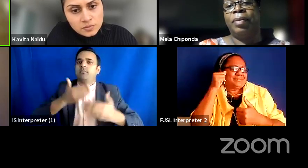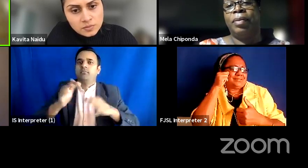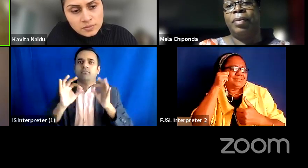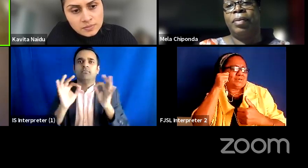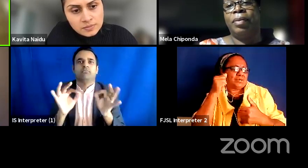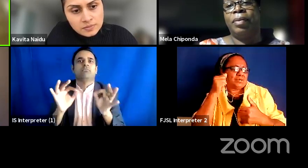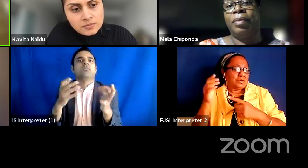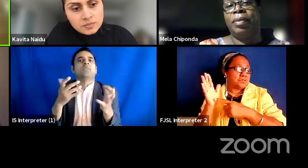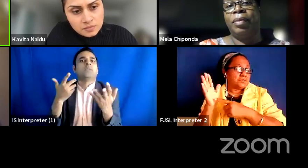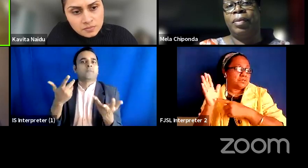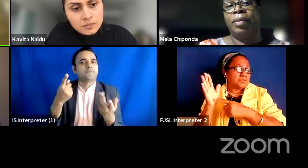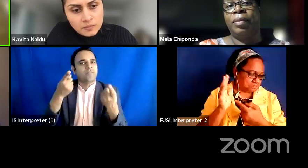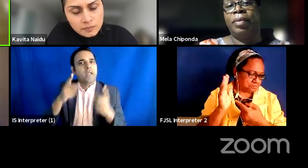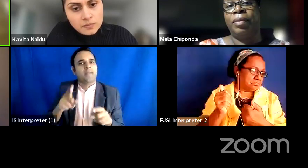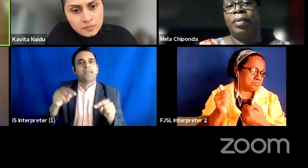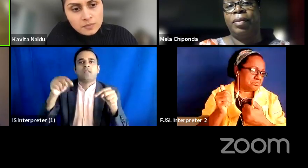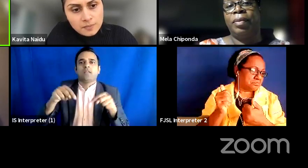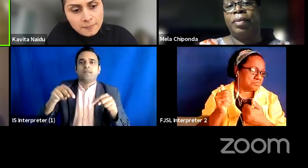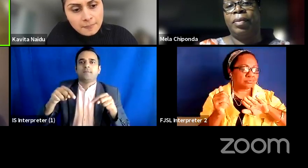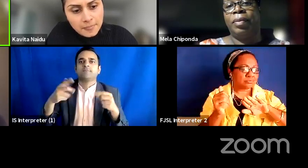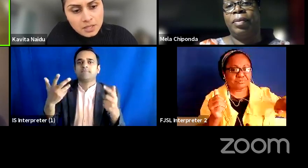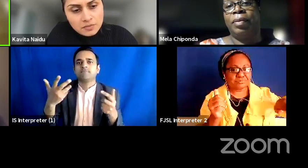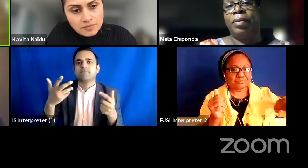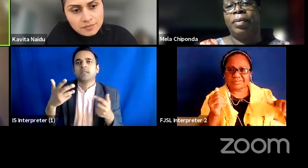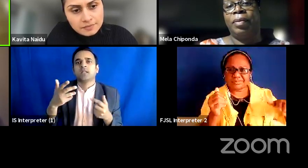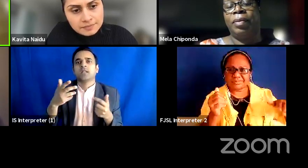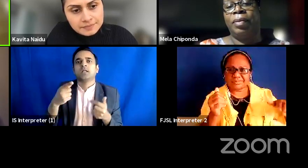only path. And this is also